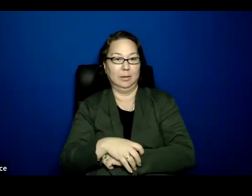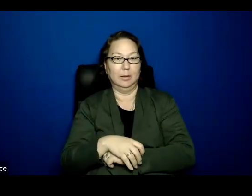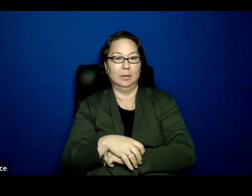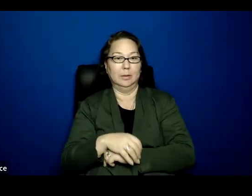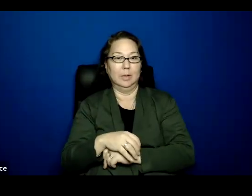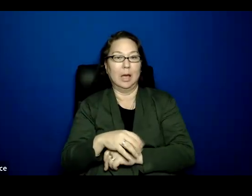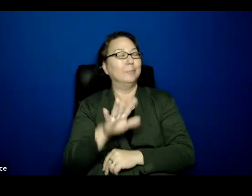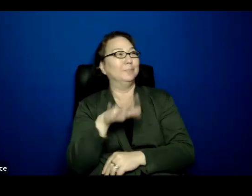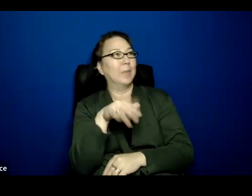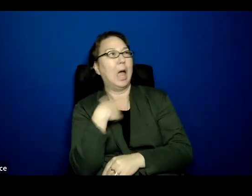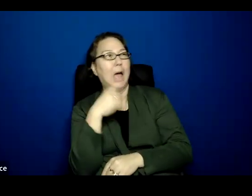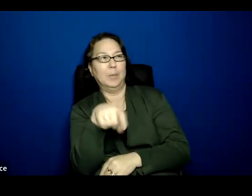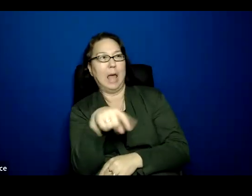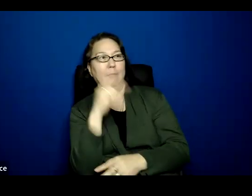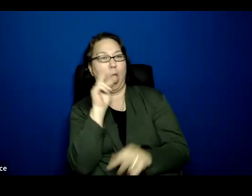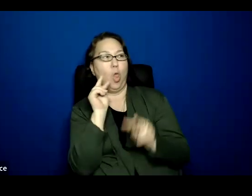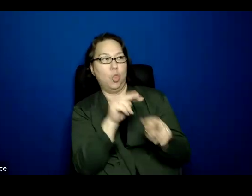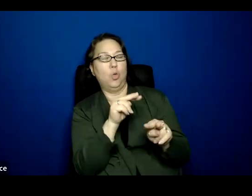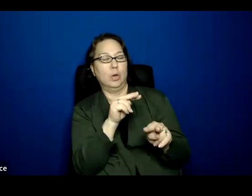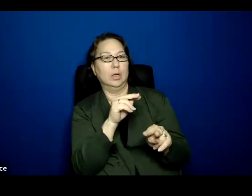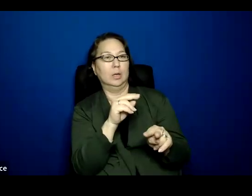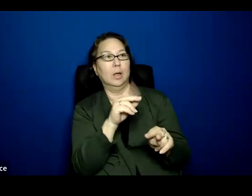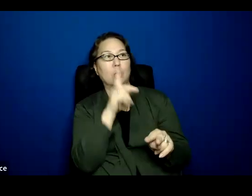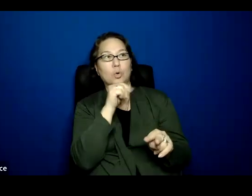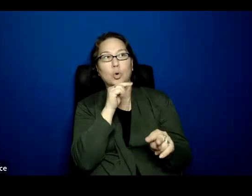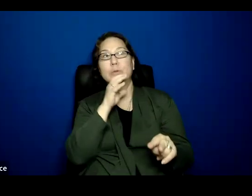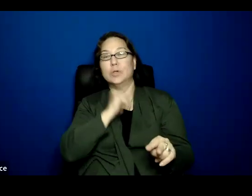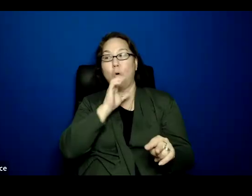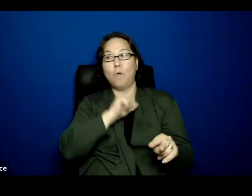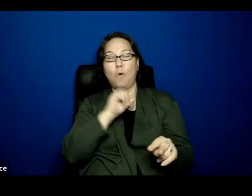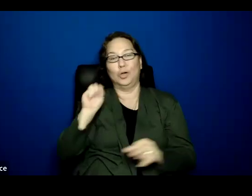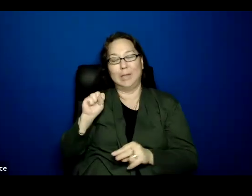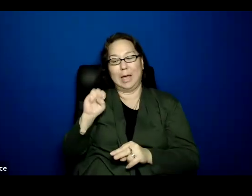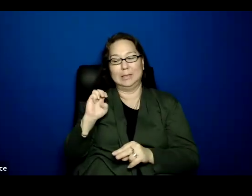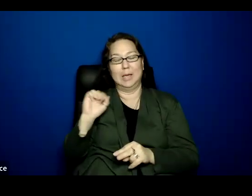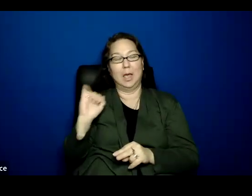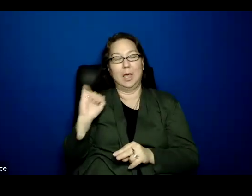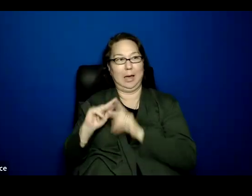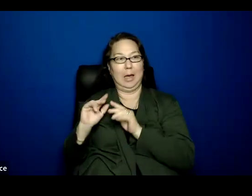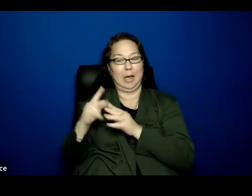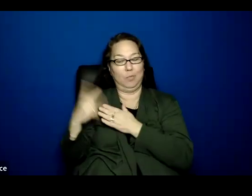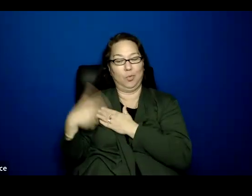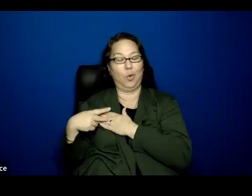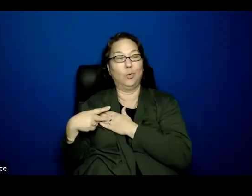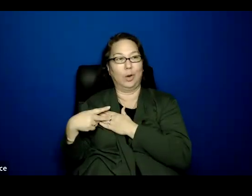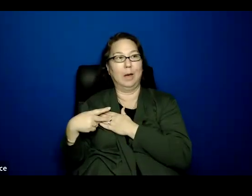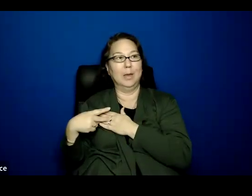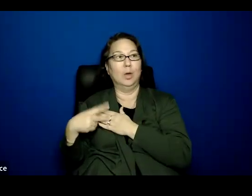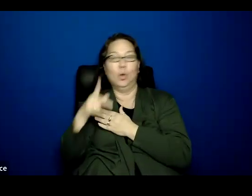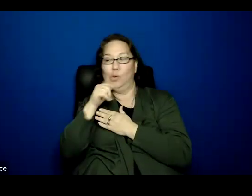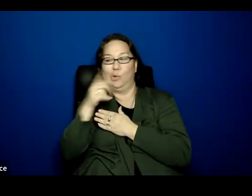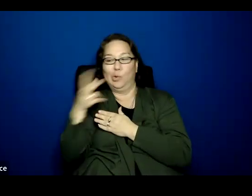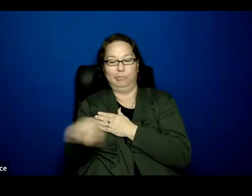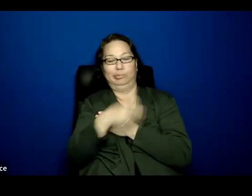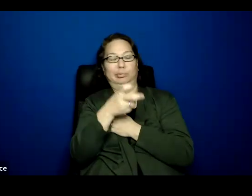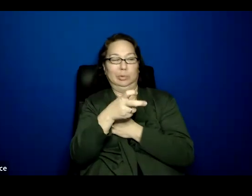outperforming students in the inclusive SEI. I don't want to sit here without looking at that data to say that was the case. But